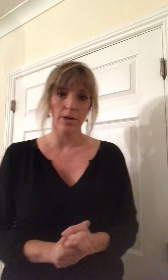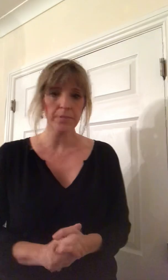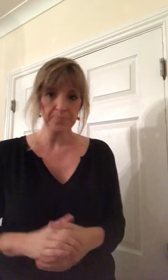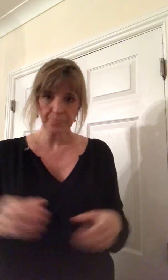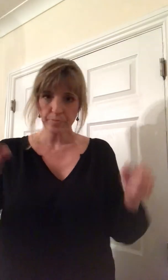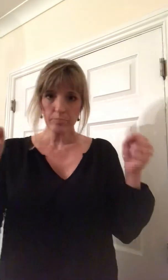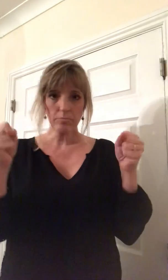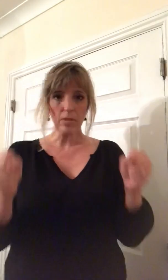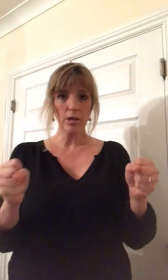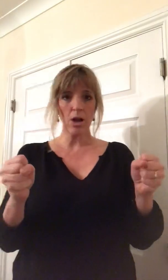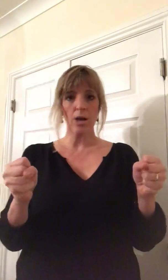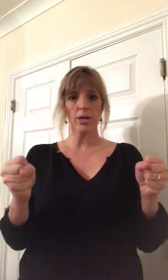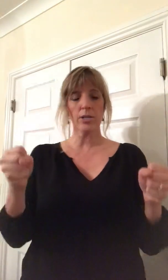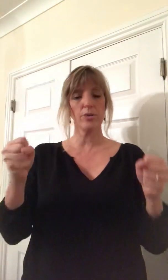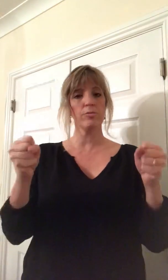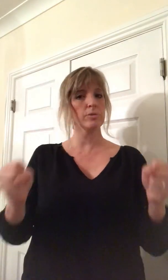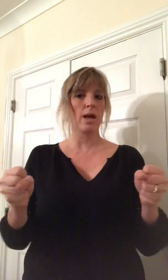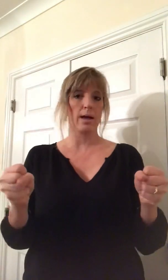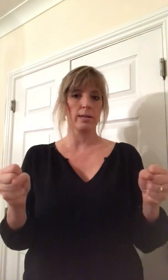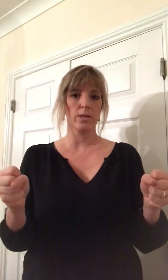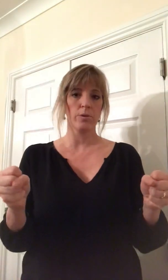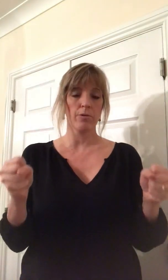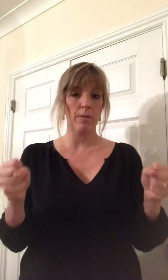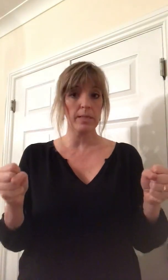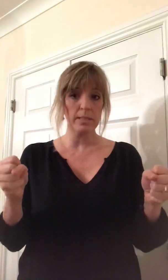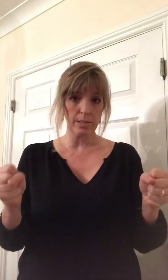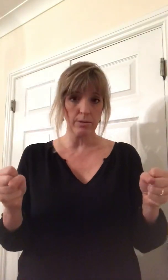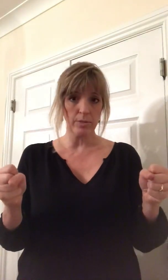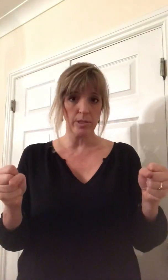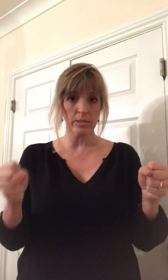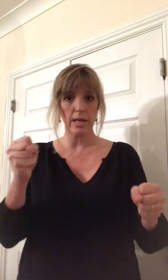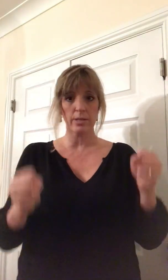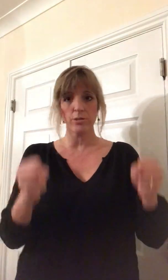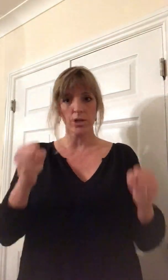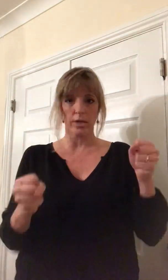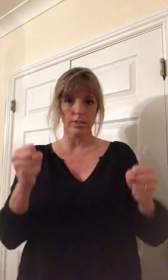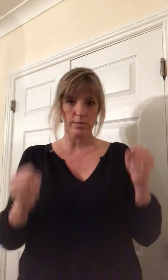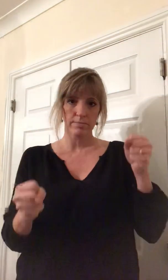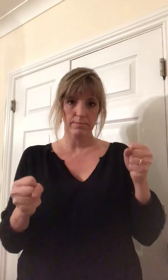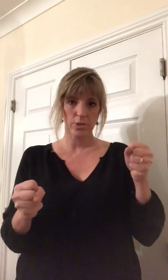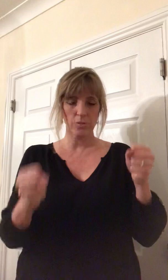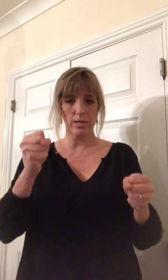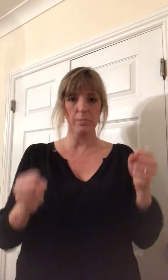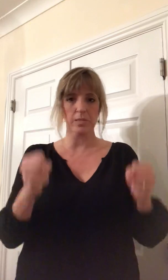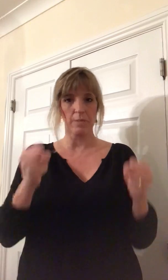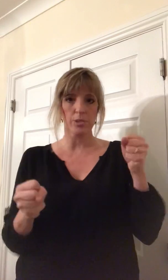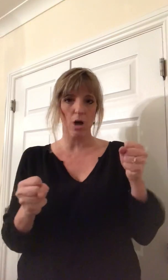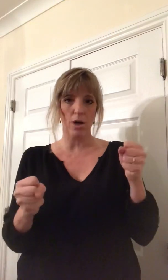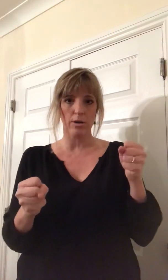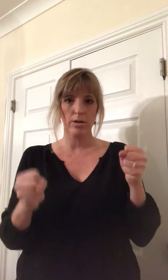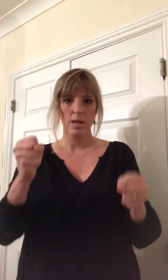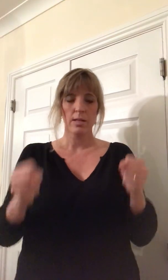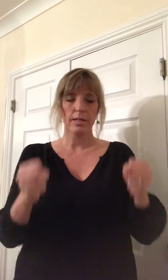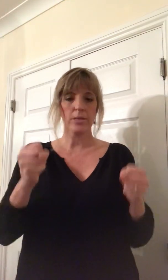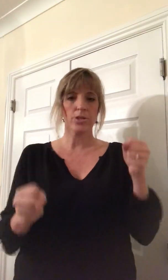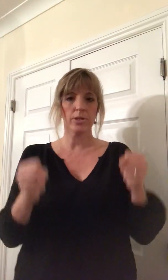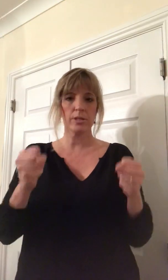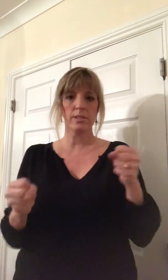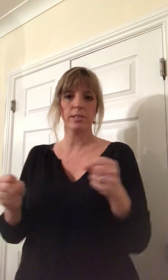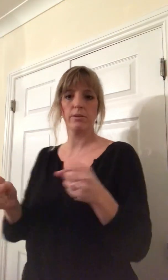car. Car, you act like you are grabbing the steering wheel and you turn it. Just do it a couple times. Car, like you're turning the steering